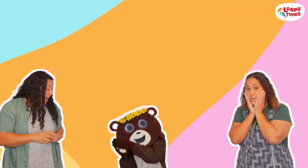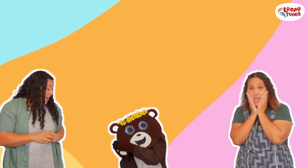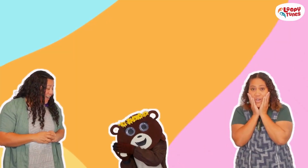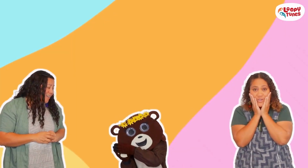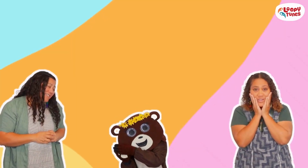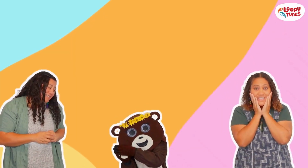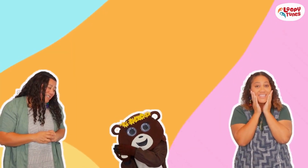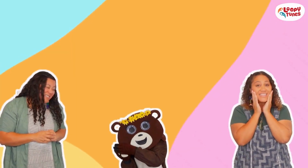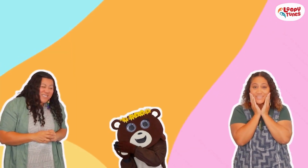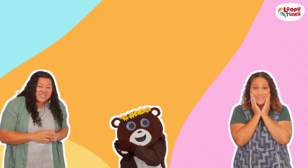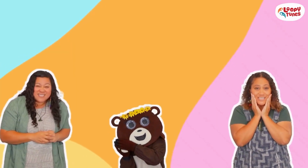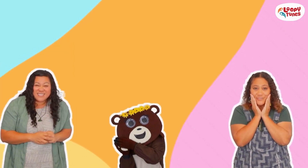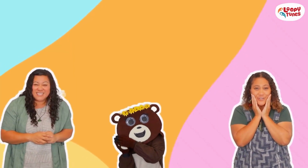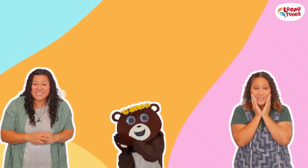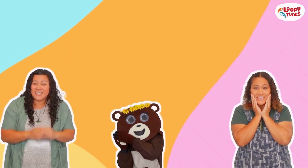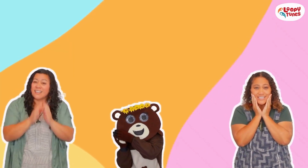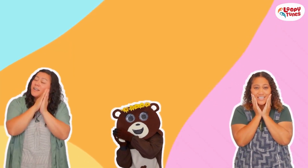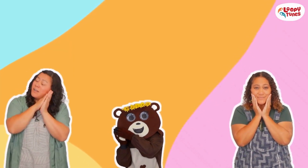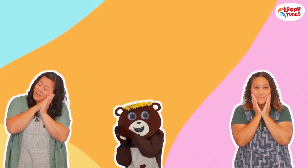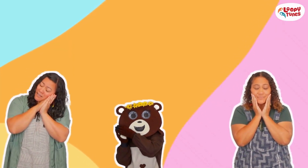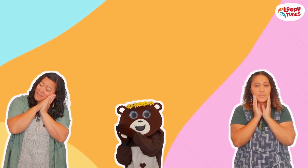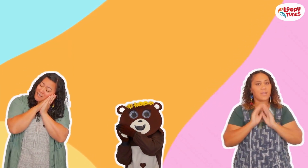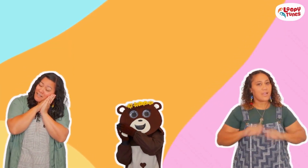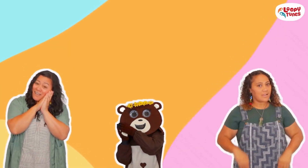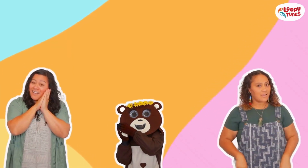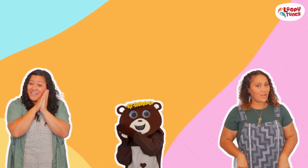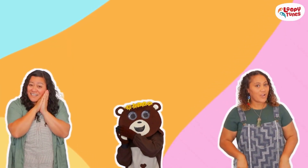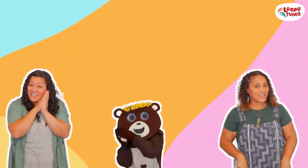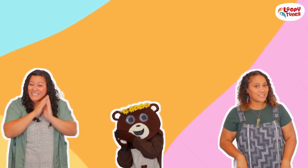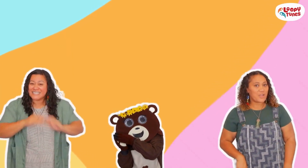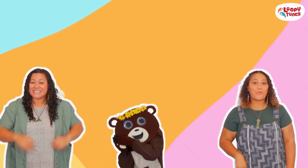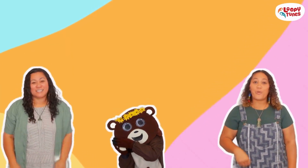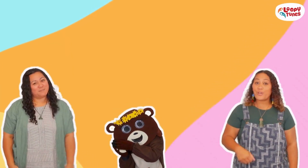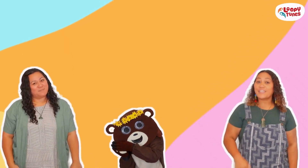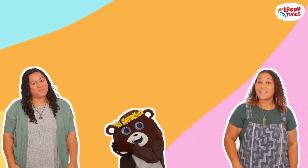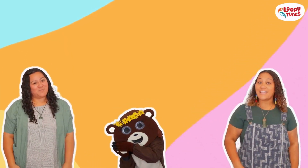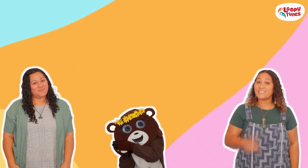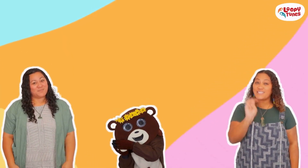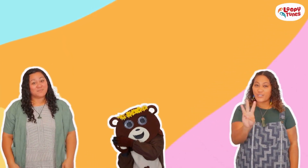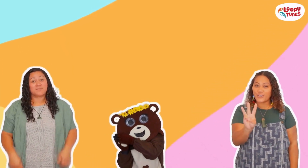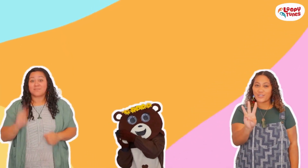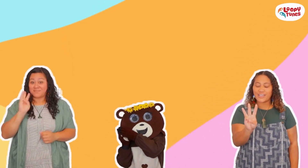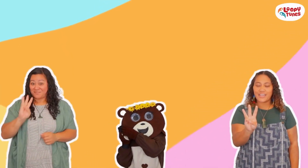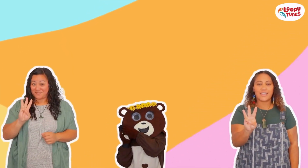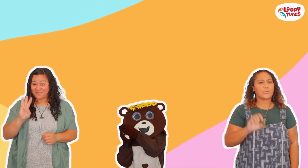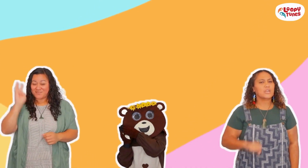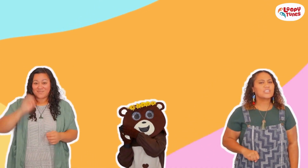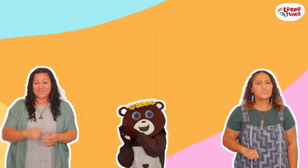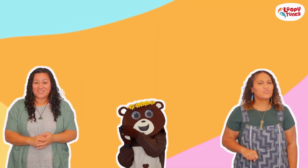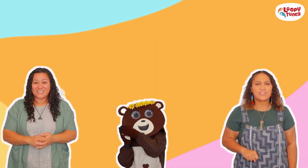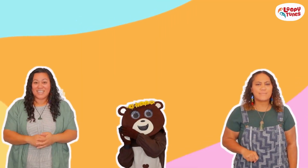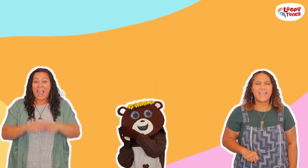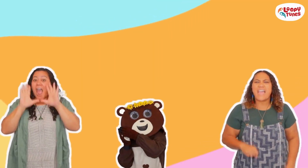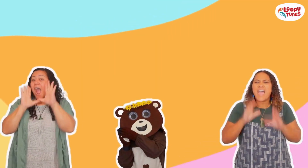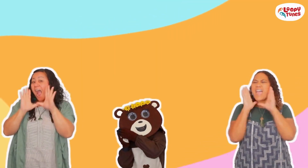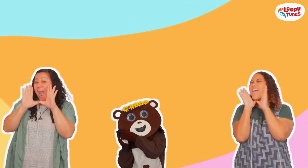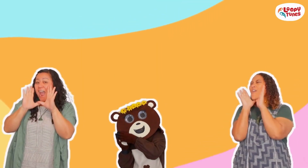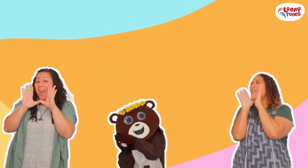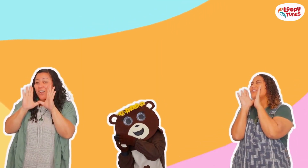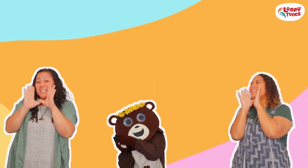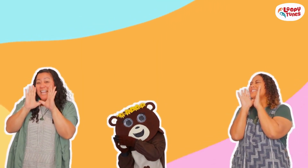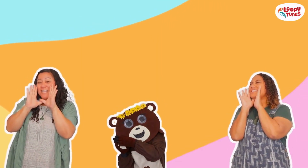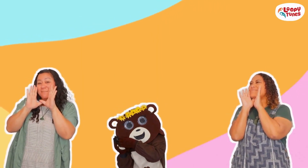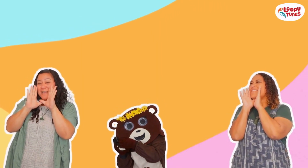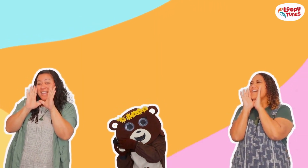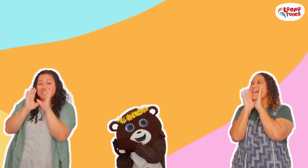Oh no, Teti Pea's fallen asleep. All right, we're all going to count to toru, and then we're going to scream, E